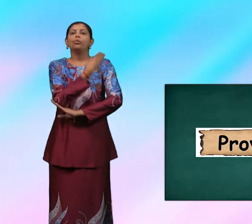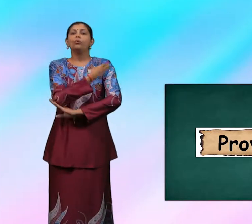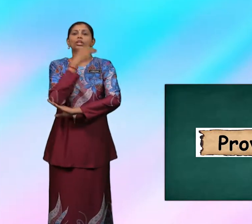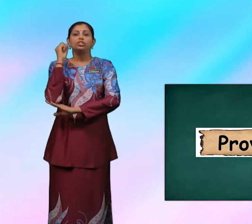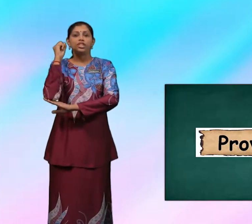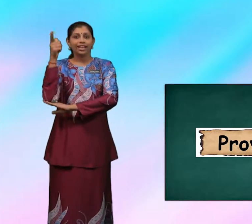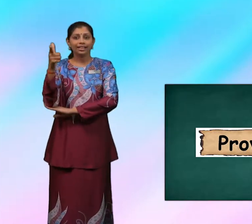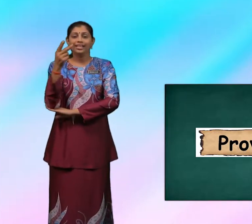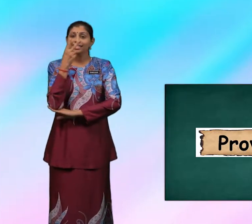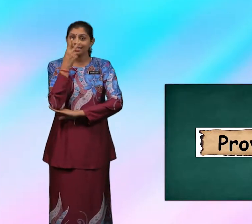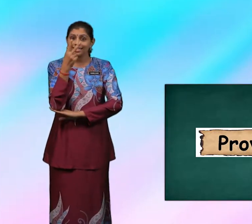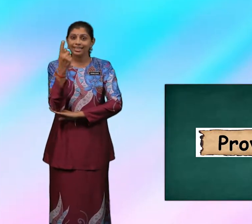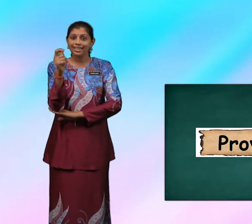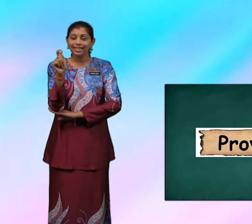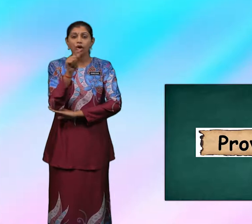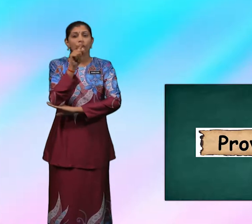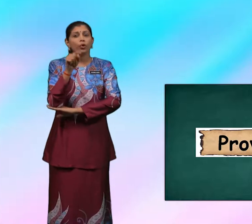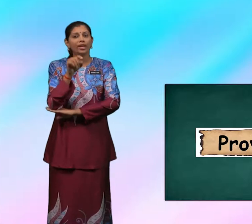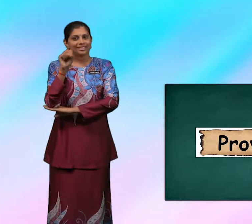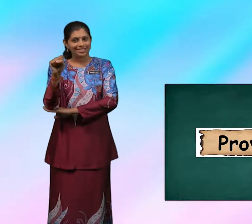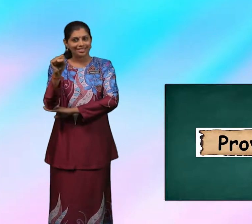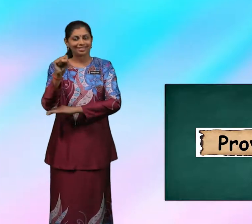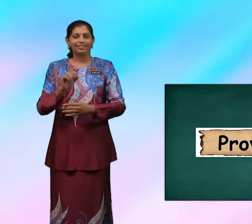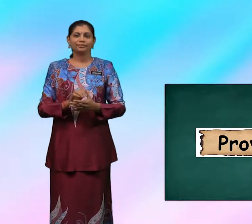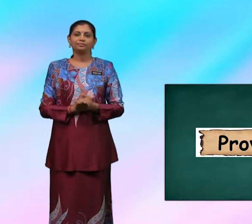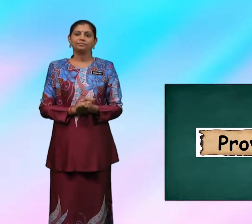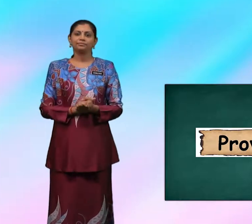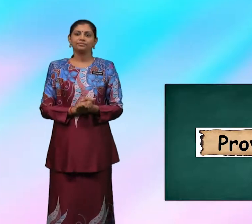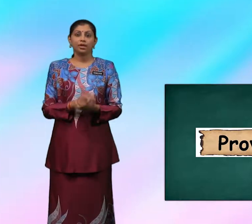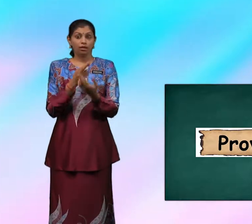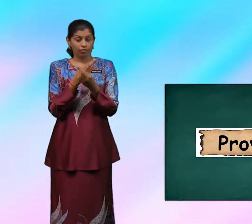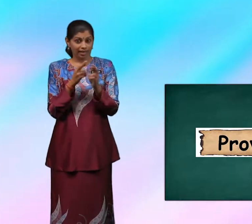we shall see the questions. Ready?